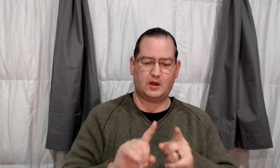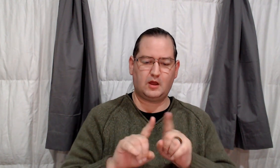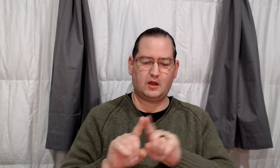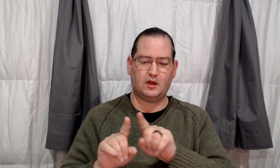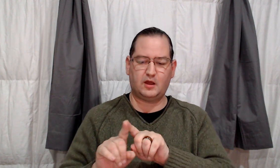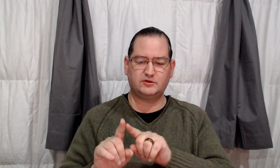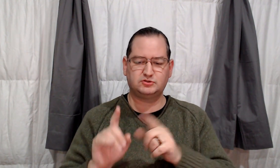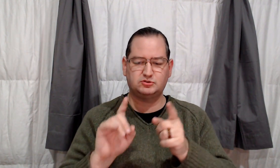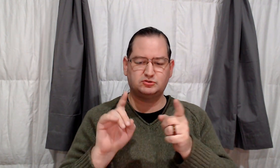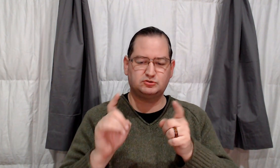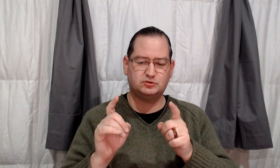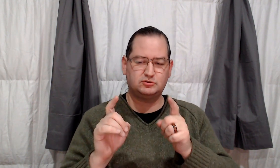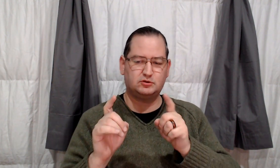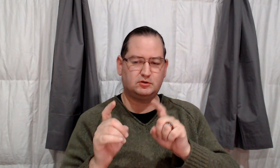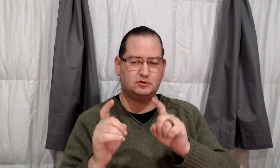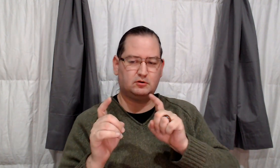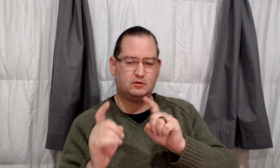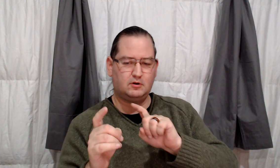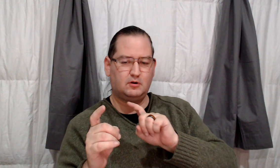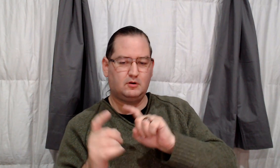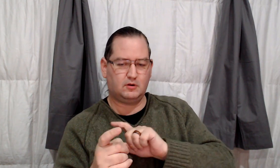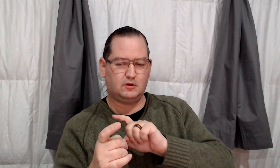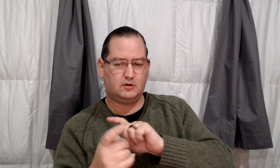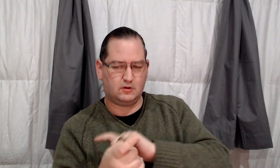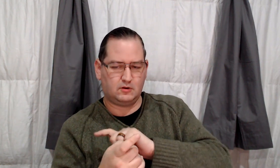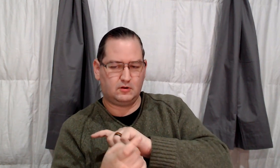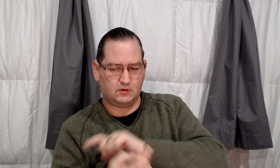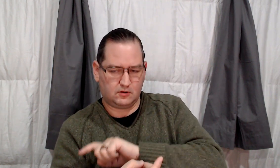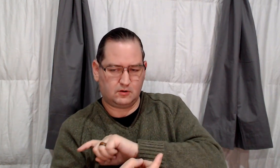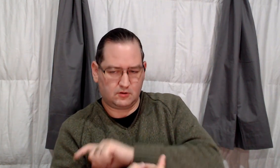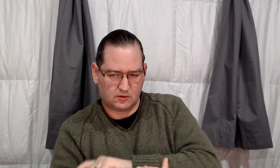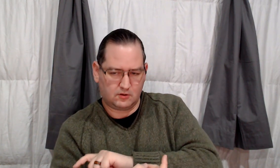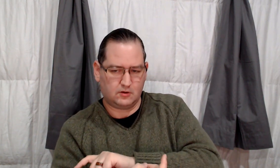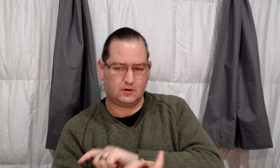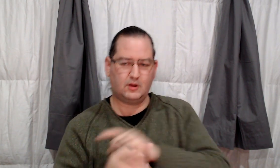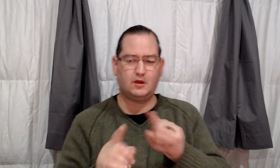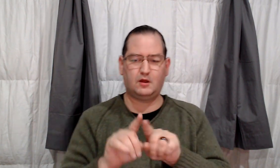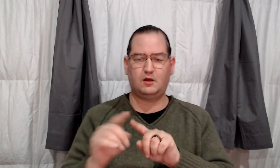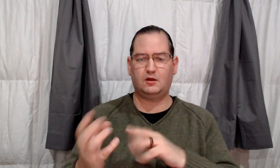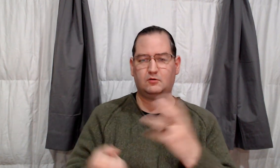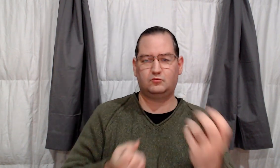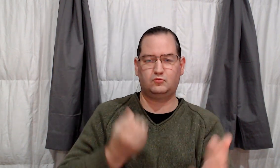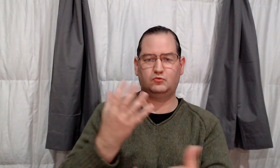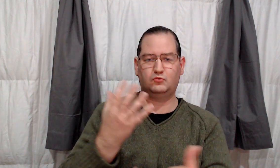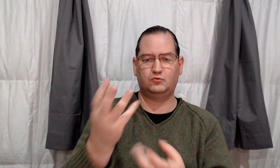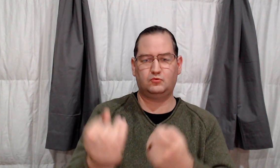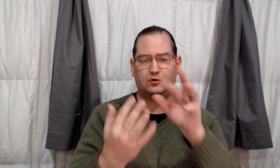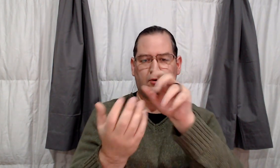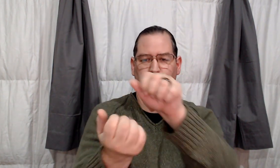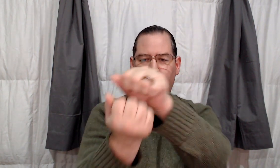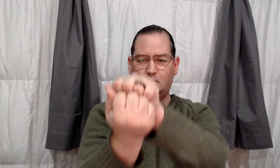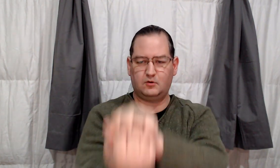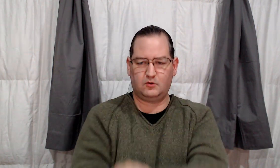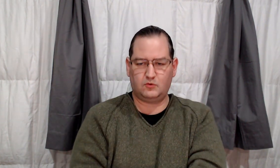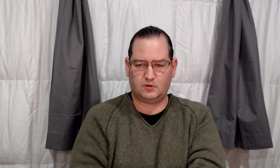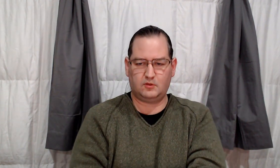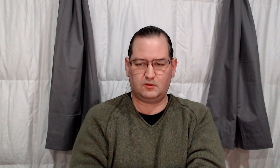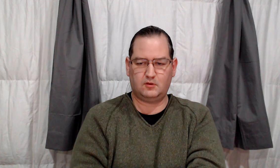my words drift with you now, it may be interesting for you to think about what you've experienced as you've listened to my voice.